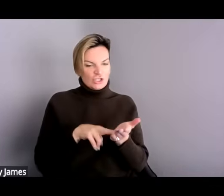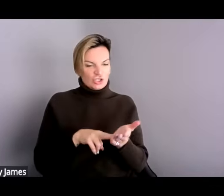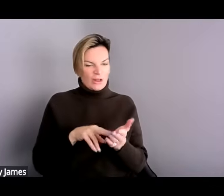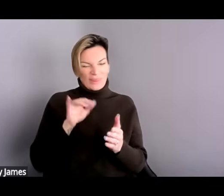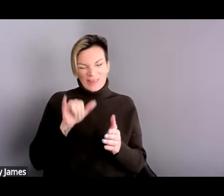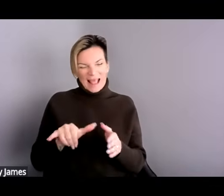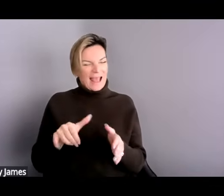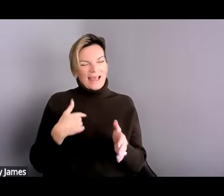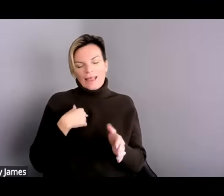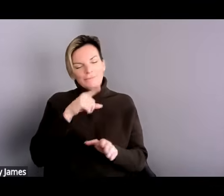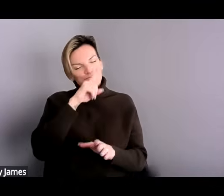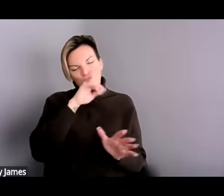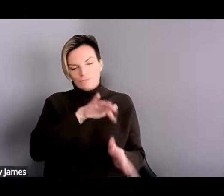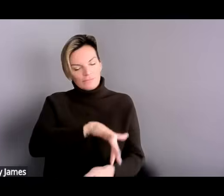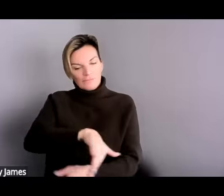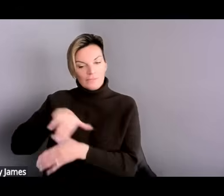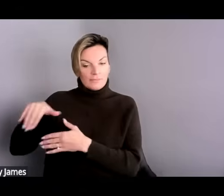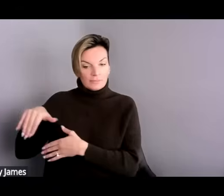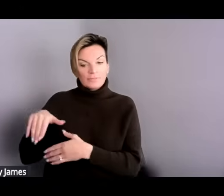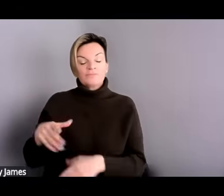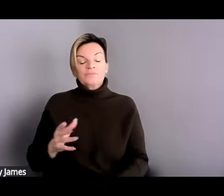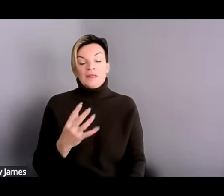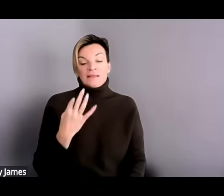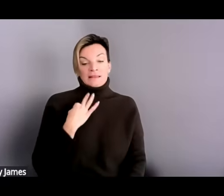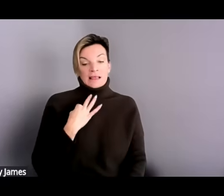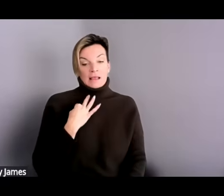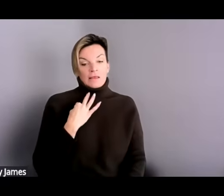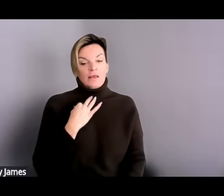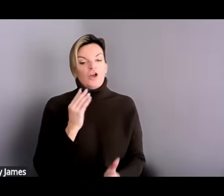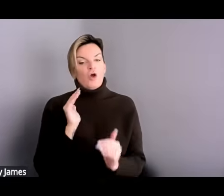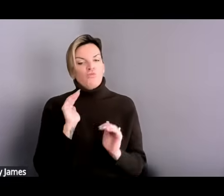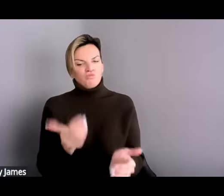is a candidate hires a company.